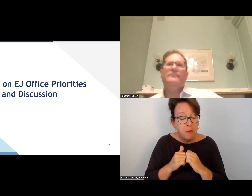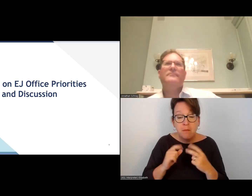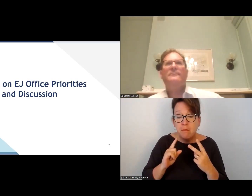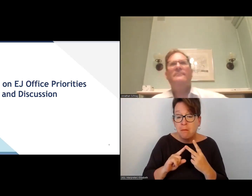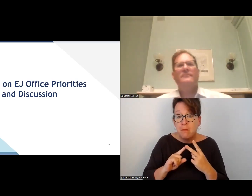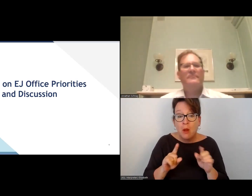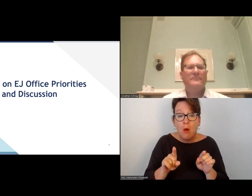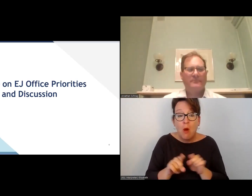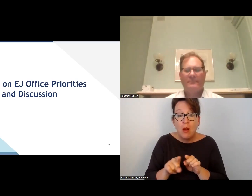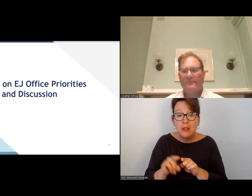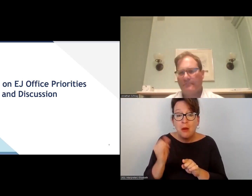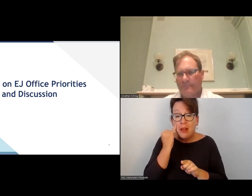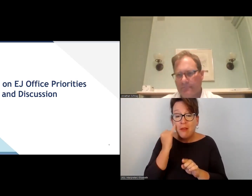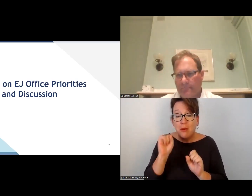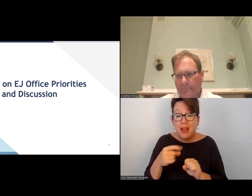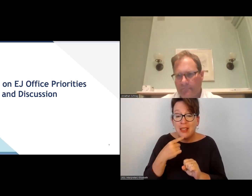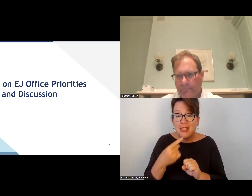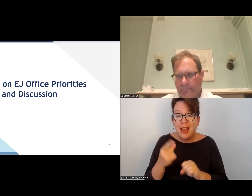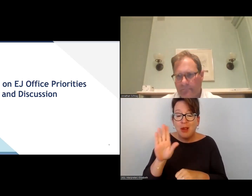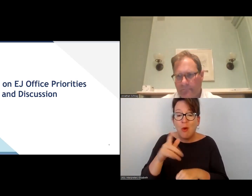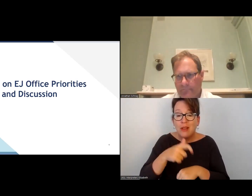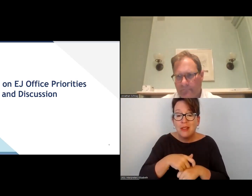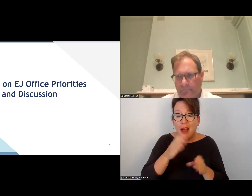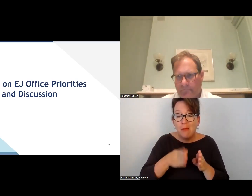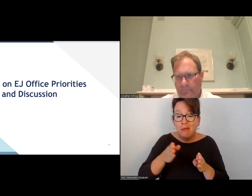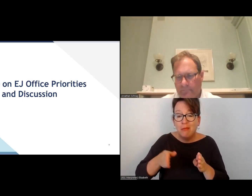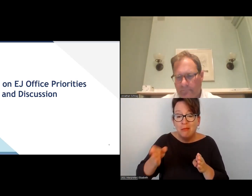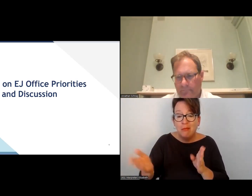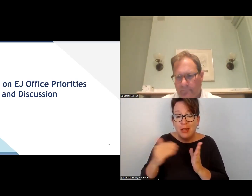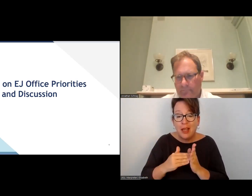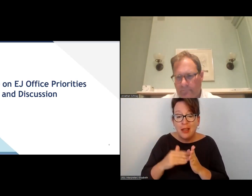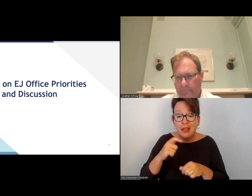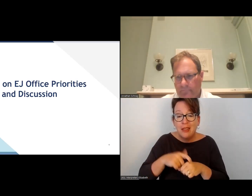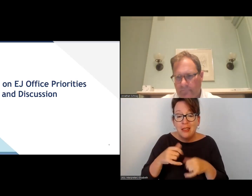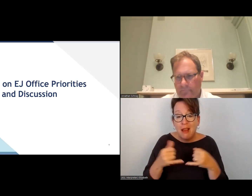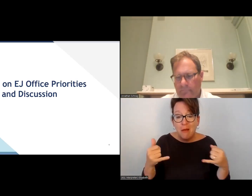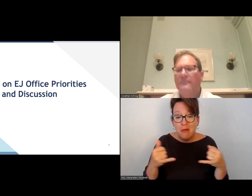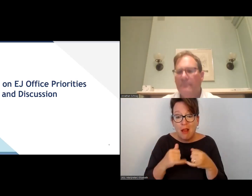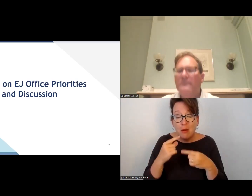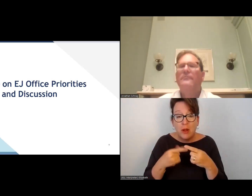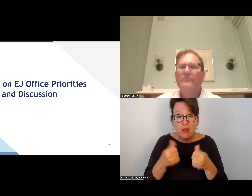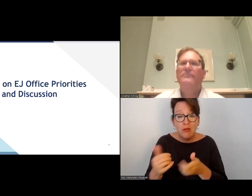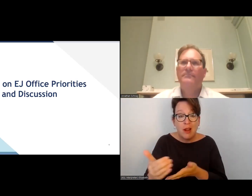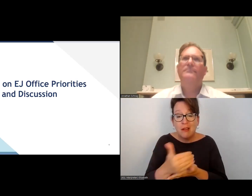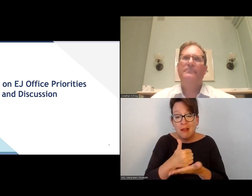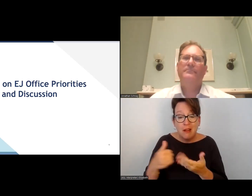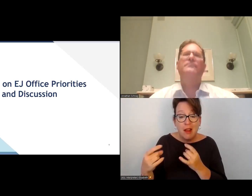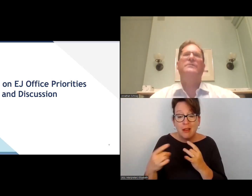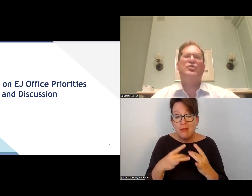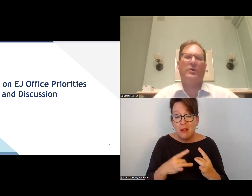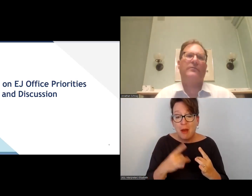just restate the timeline that you shared for when you're trying to gather input into the planning grant and when things will go